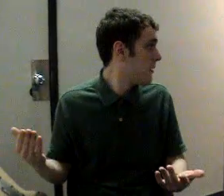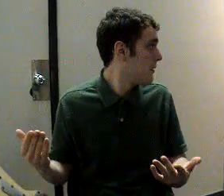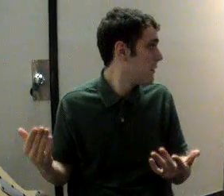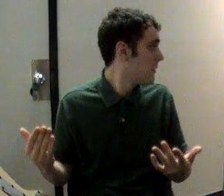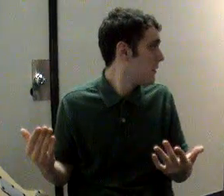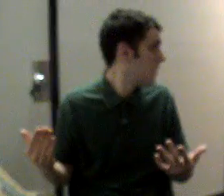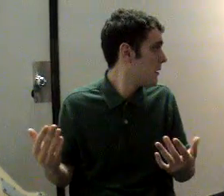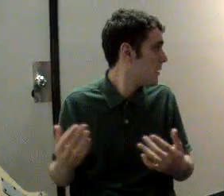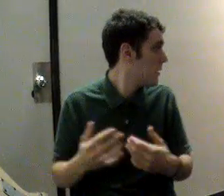the